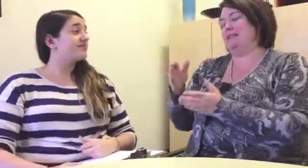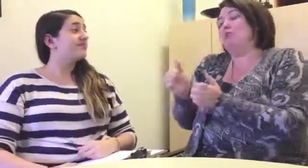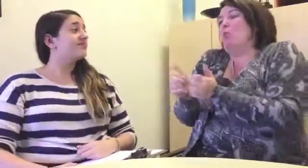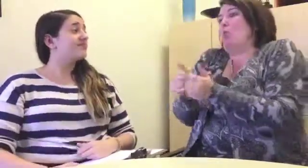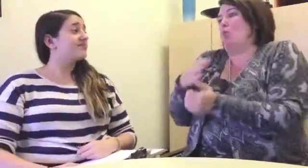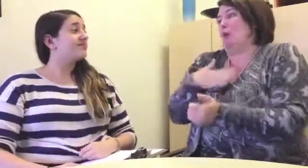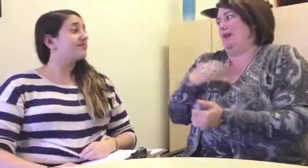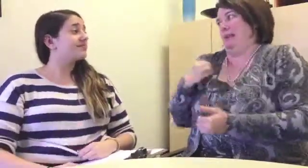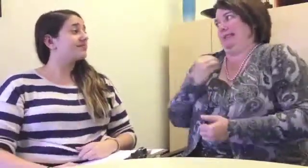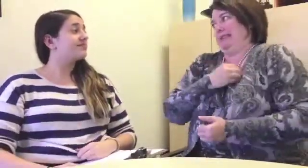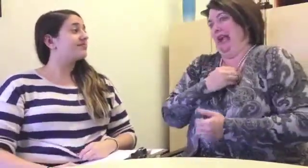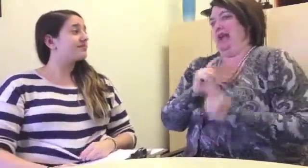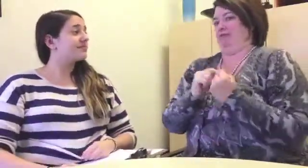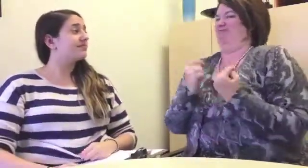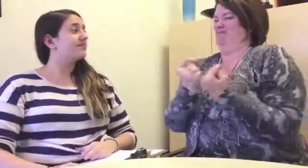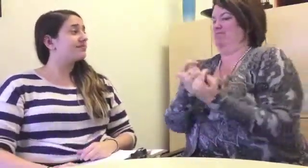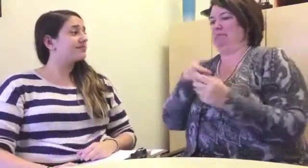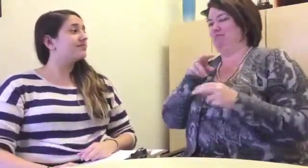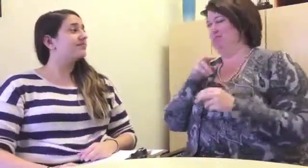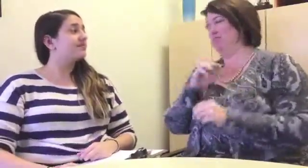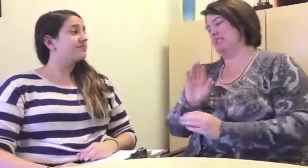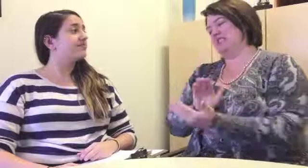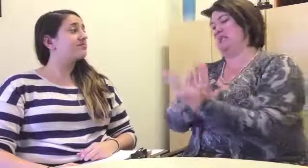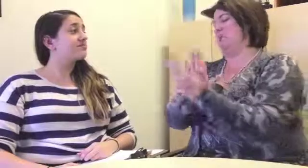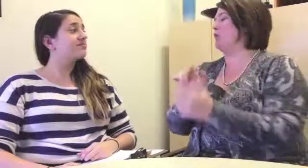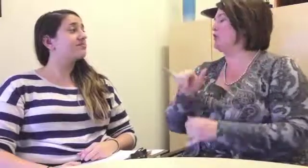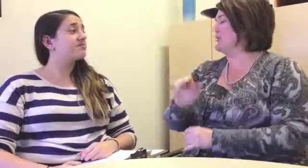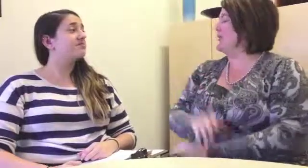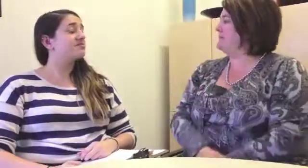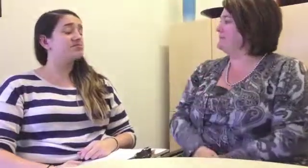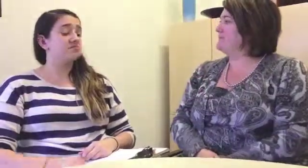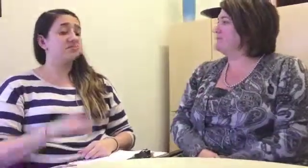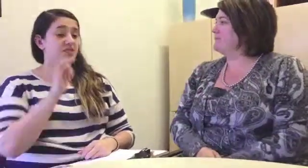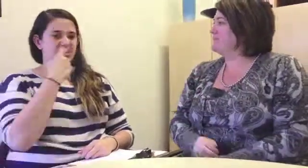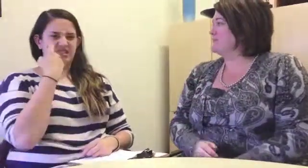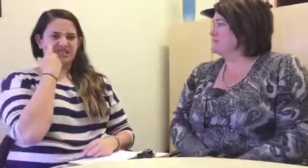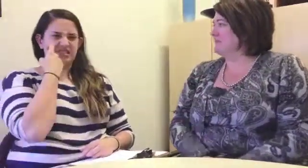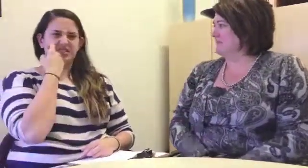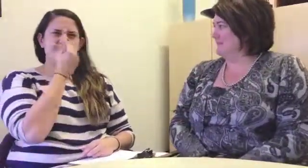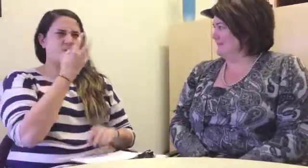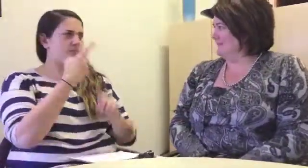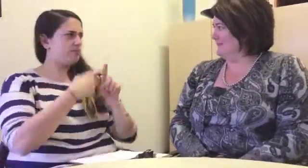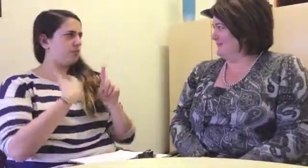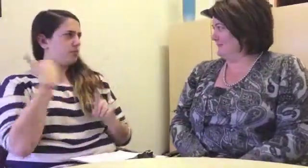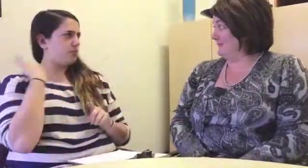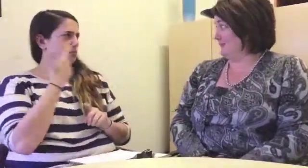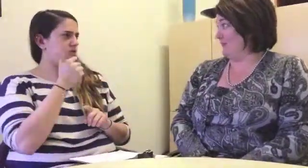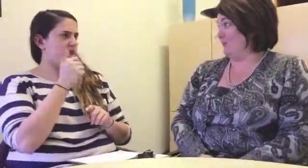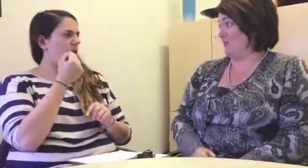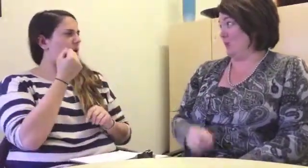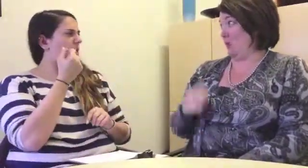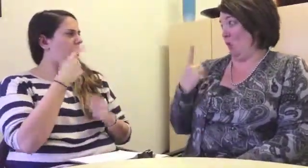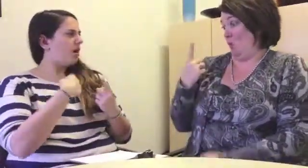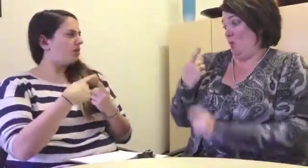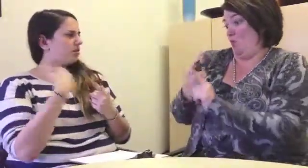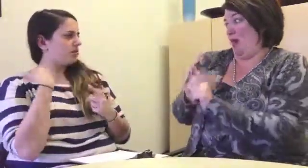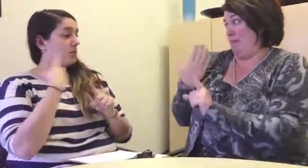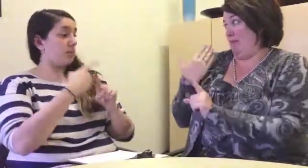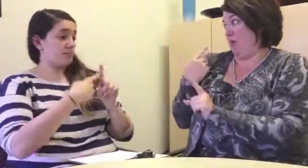us about a year to plan the gala and of course it's a team effort with my department. And we just had that last